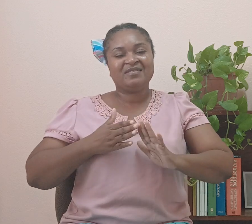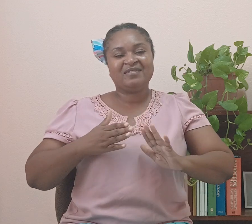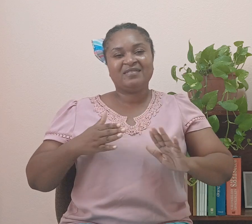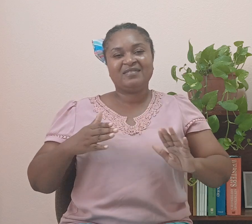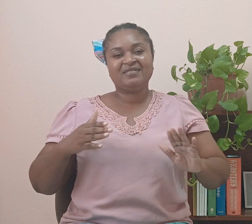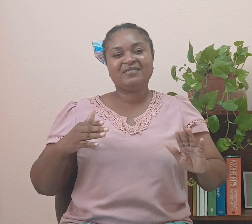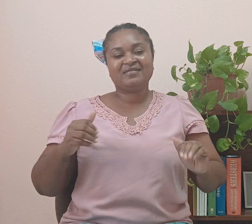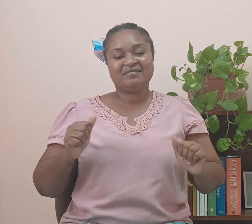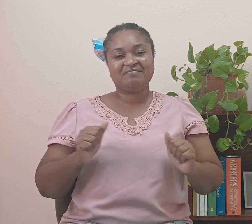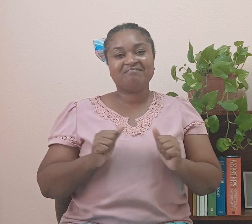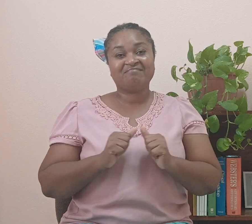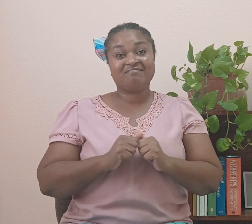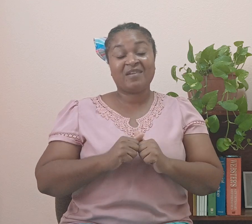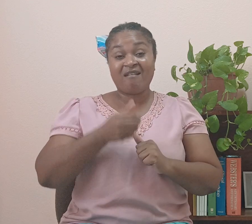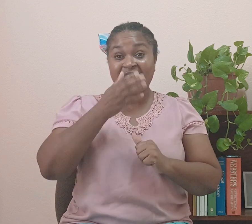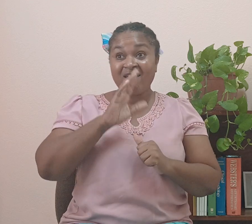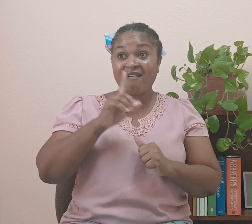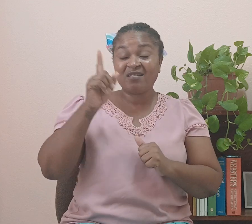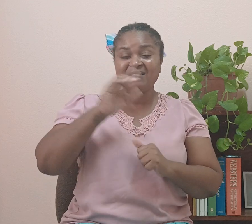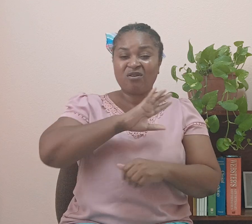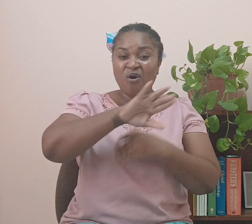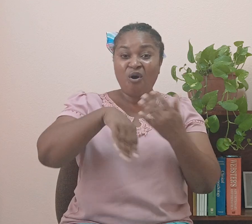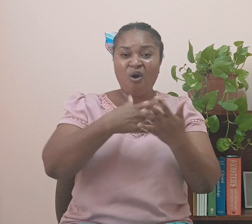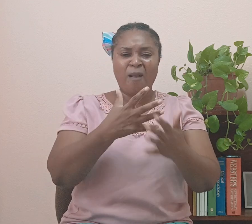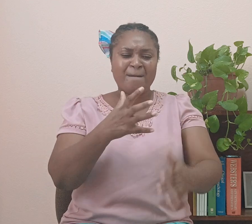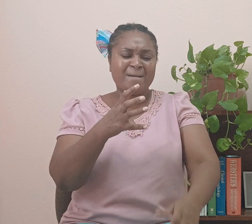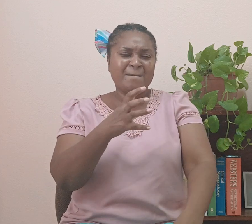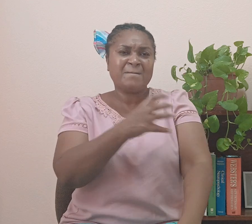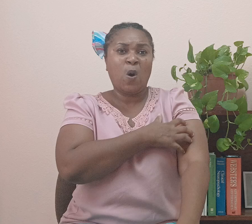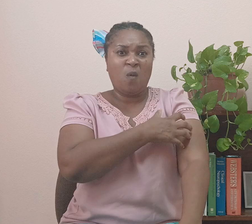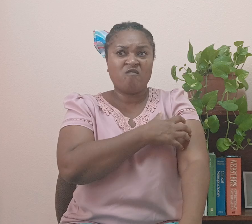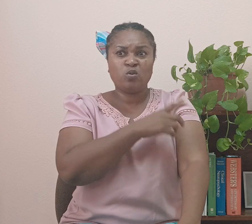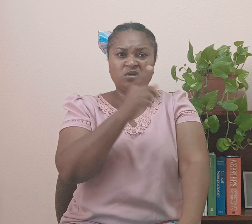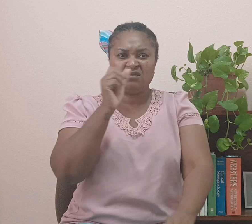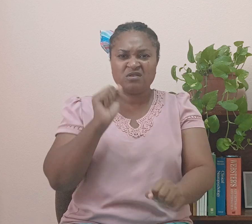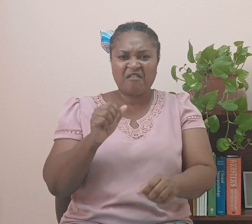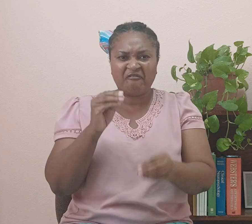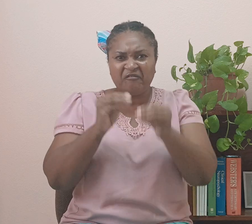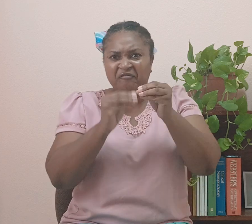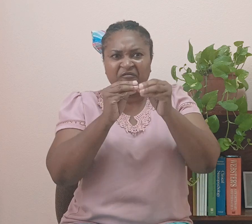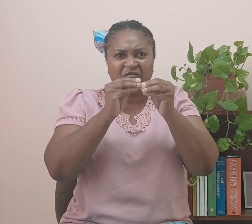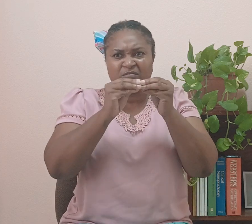God is all powerful. He can fix any problem for His children.